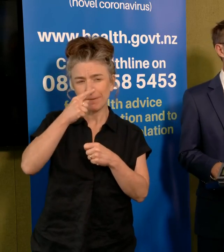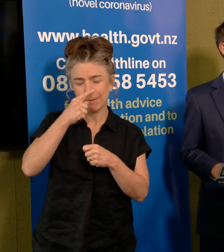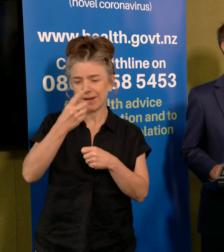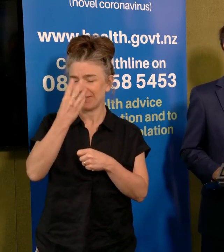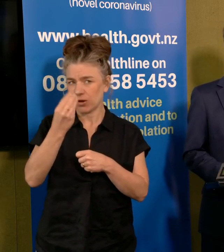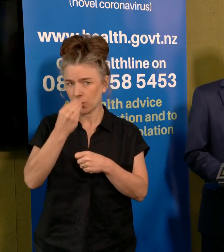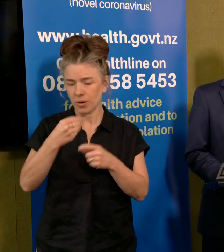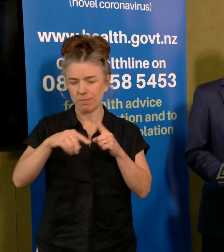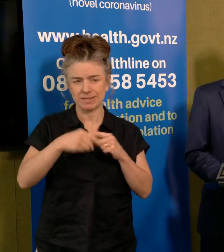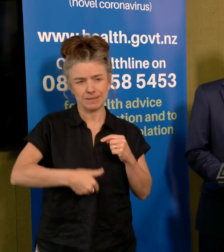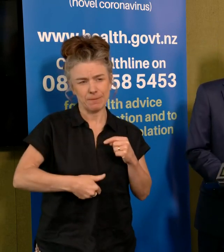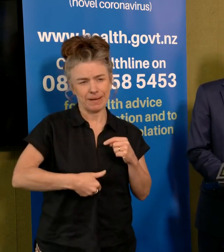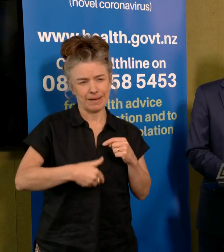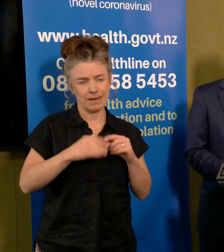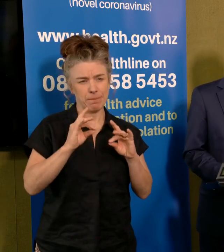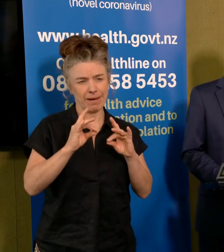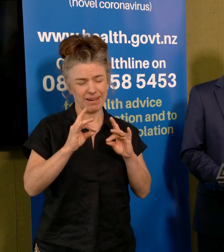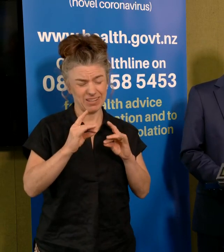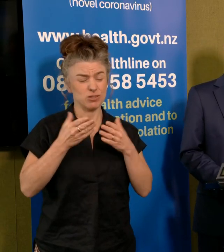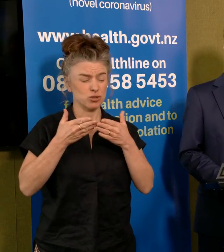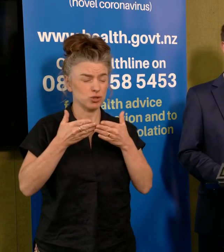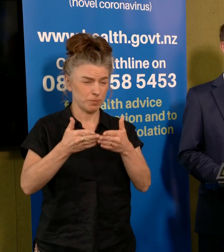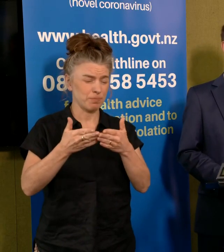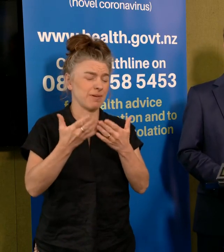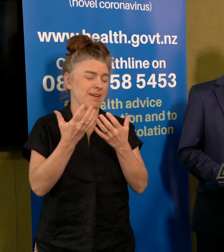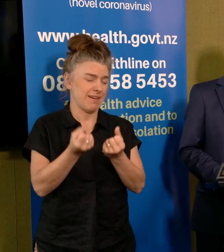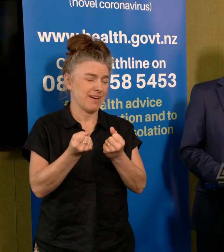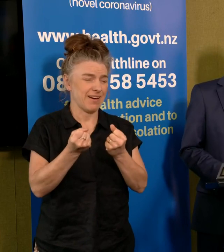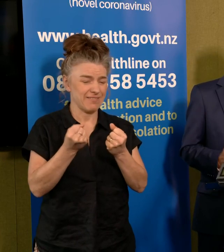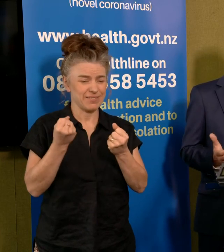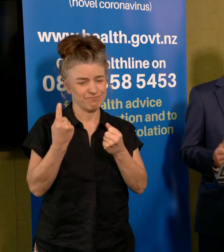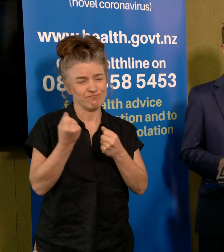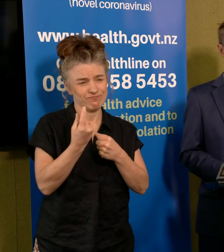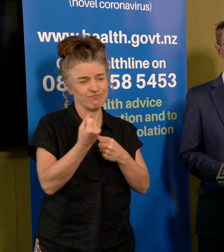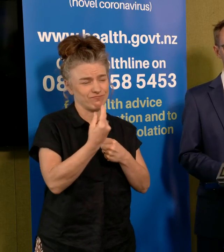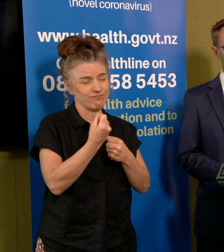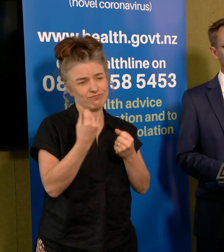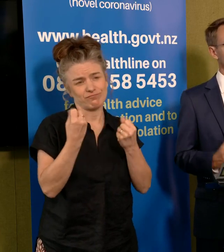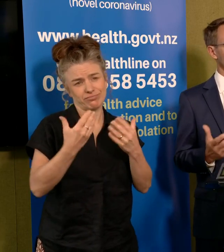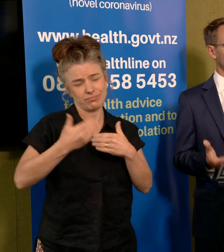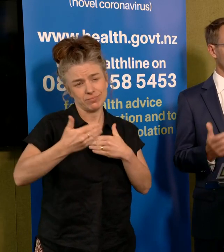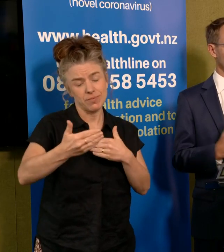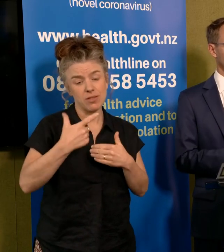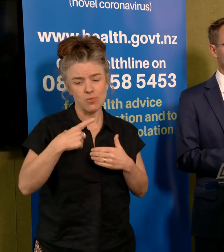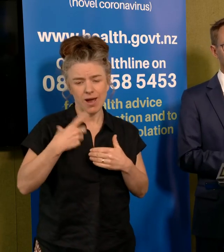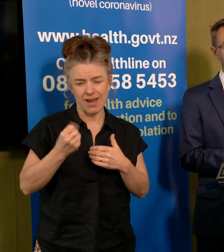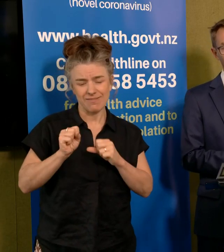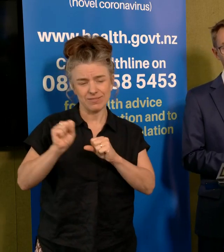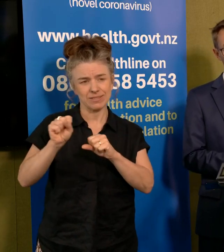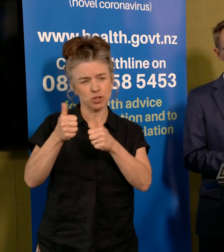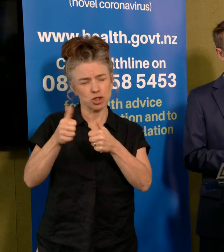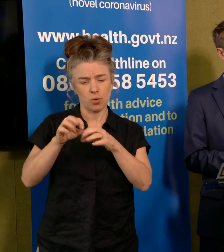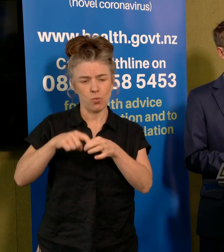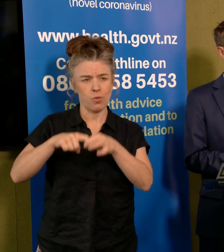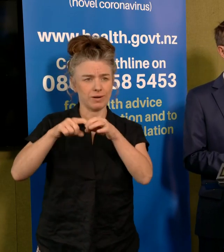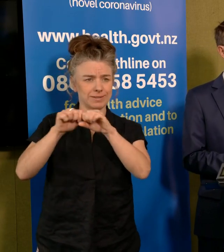gastroenteritis. However, this is not at all uncommon on cruise ships, and that's why they have very good systems in place to detect and isolate people who